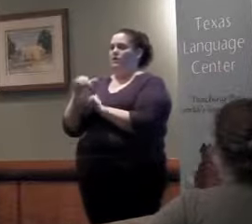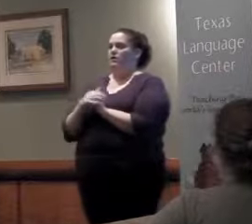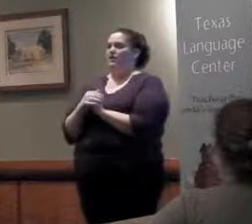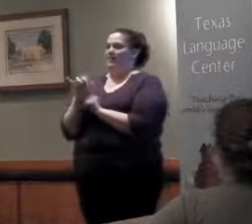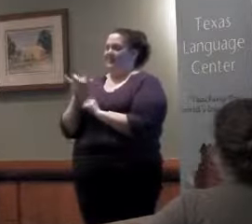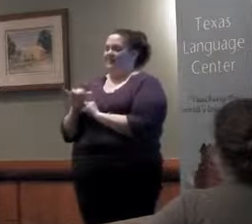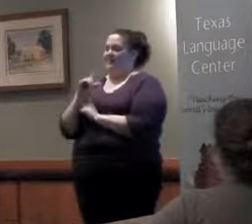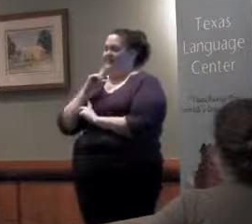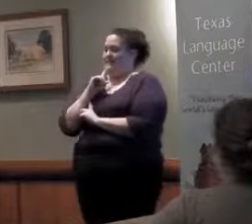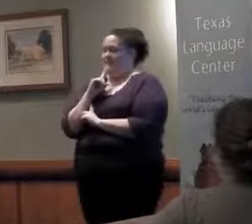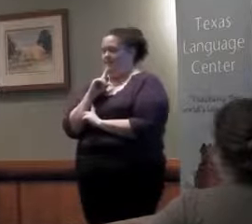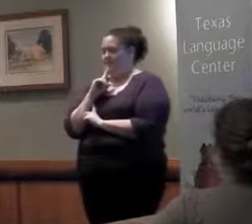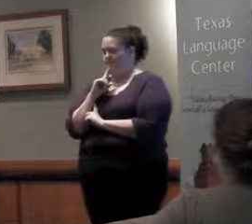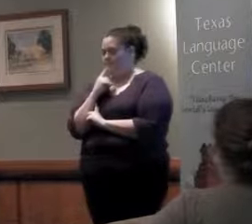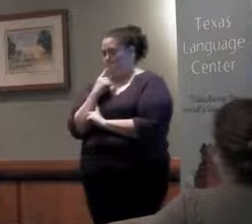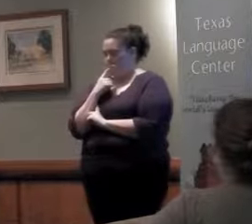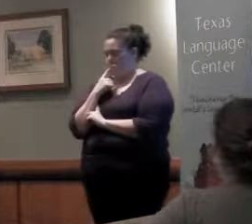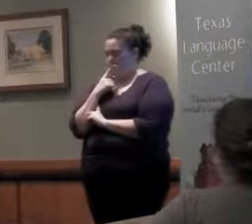they may